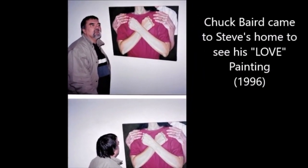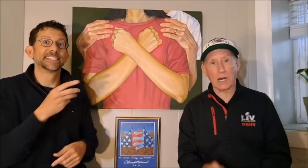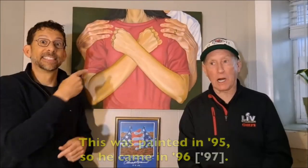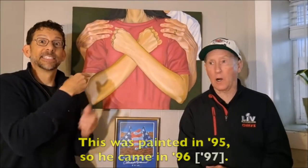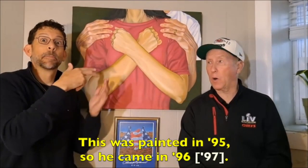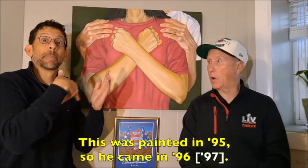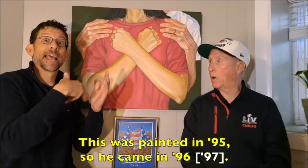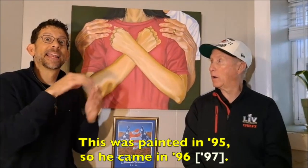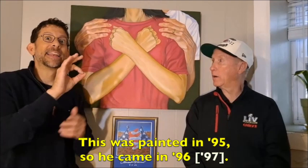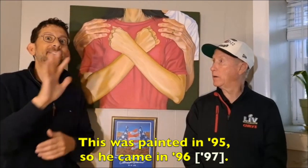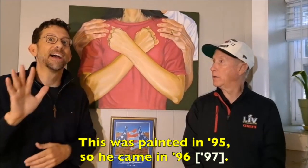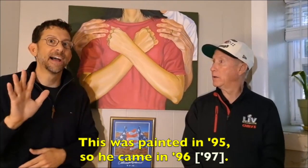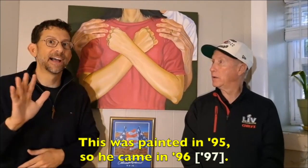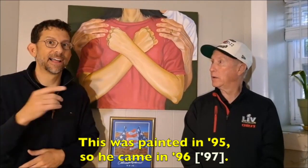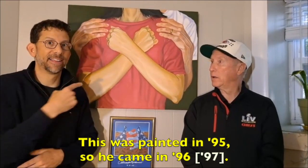Wow.